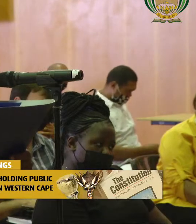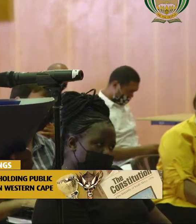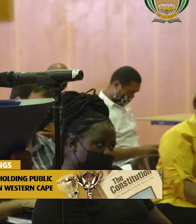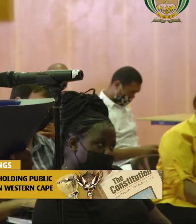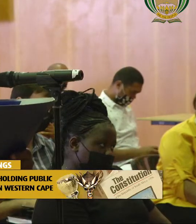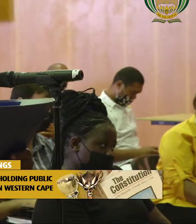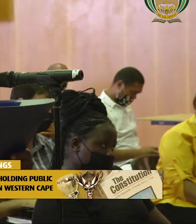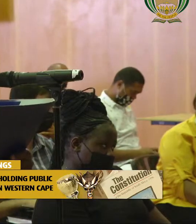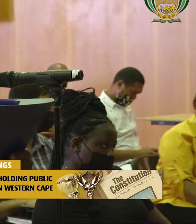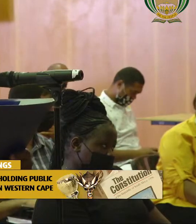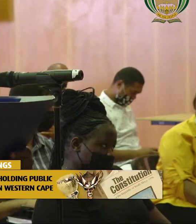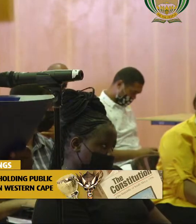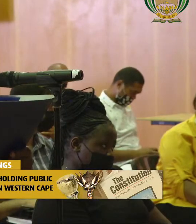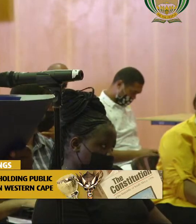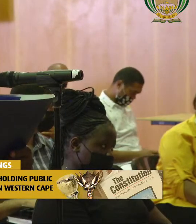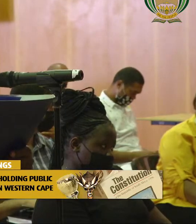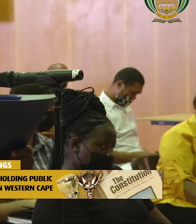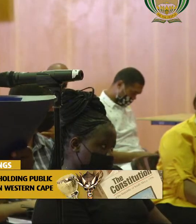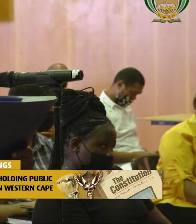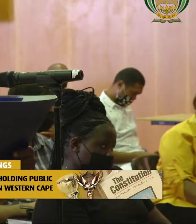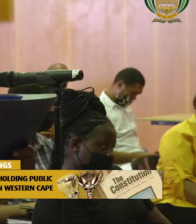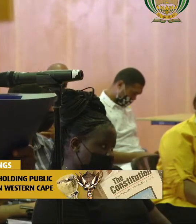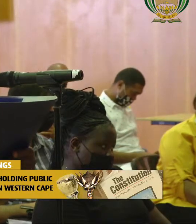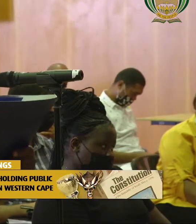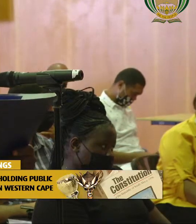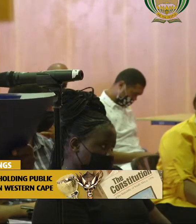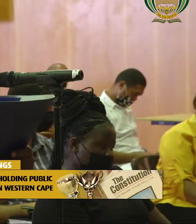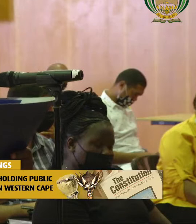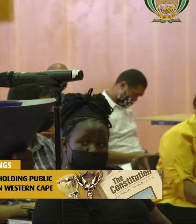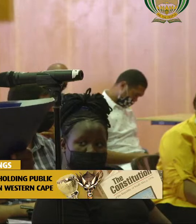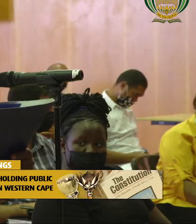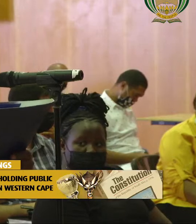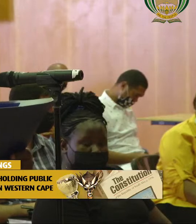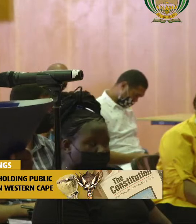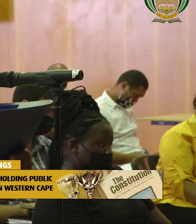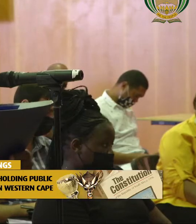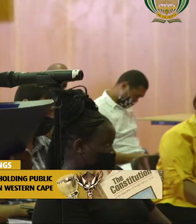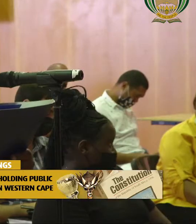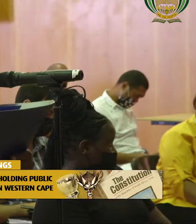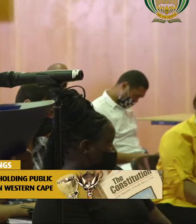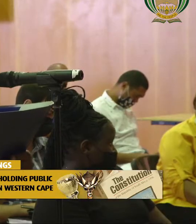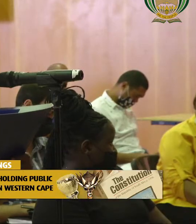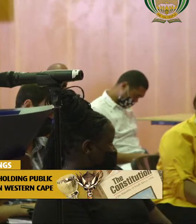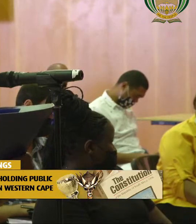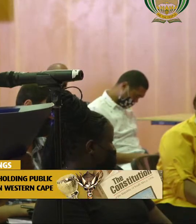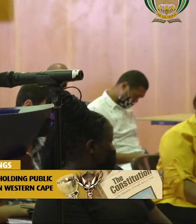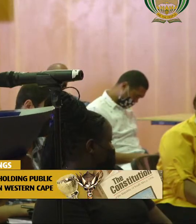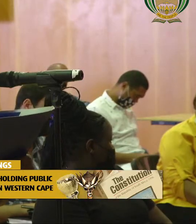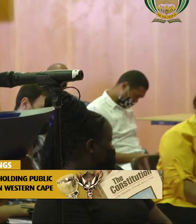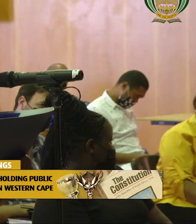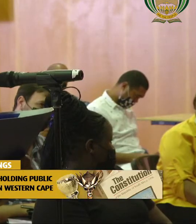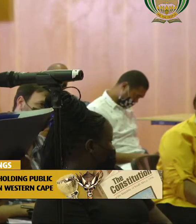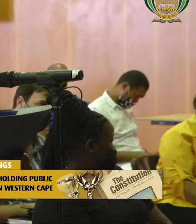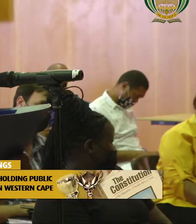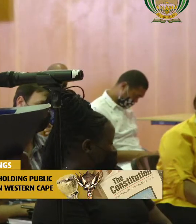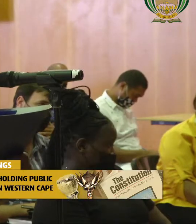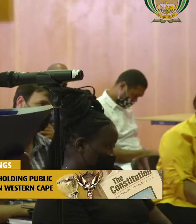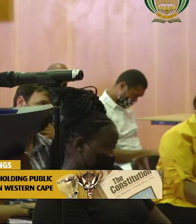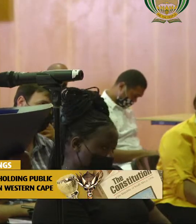collective, as there will be no PR list for independent candidates.